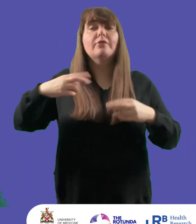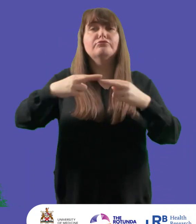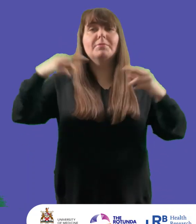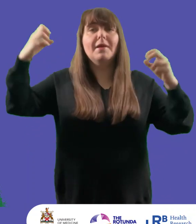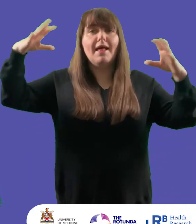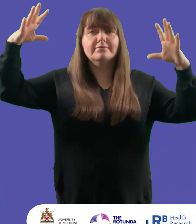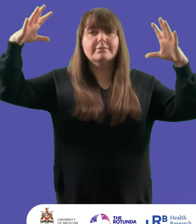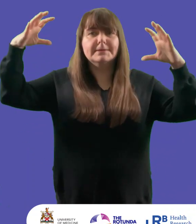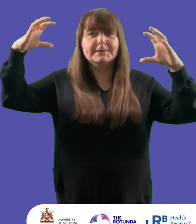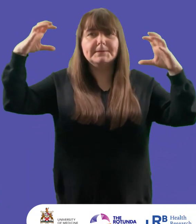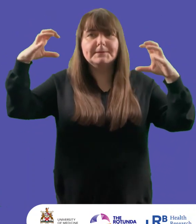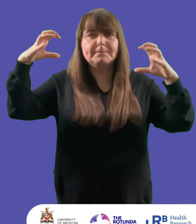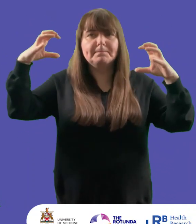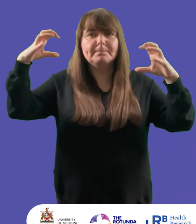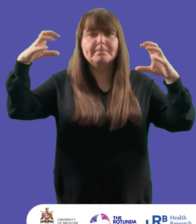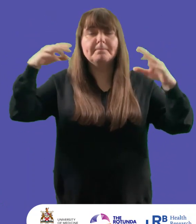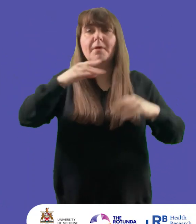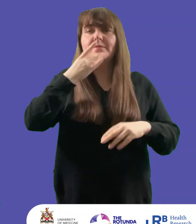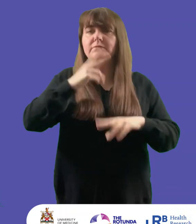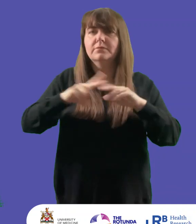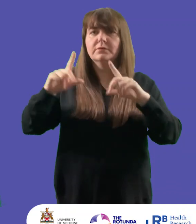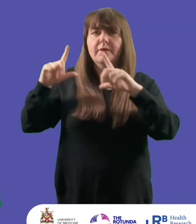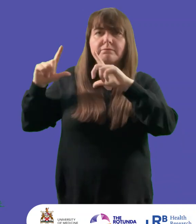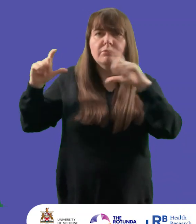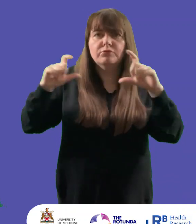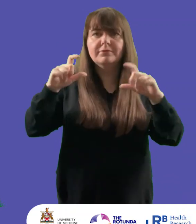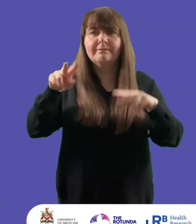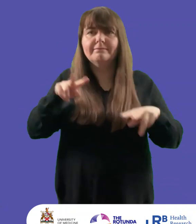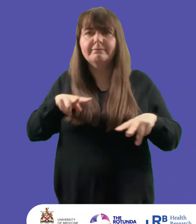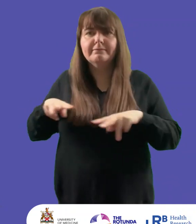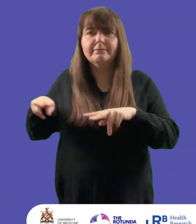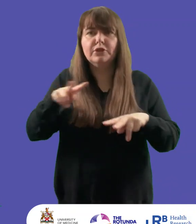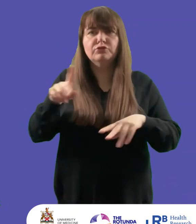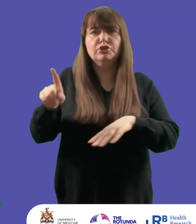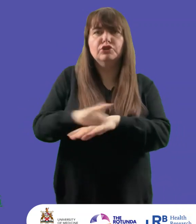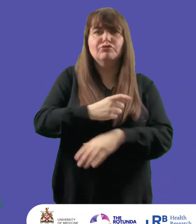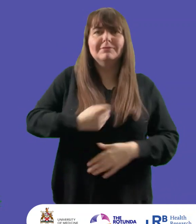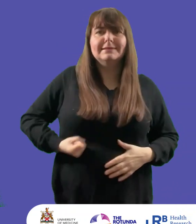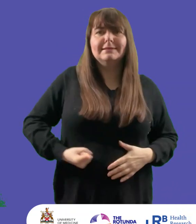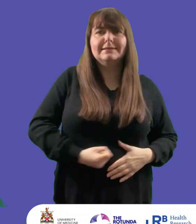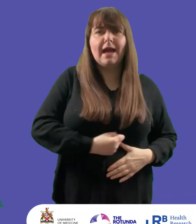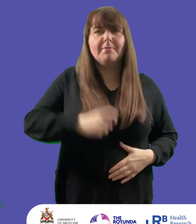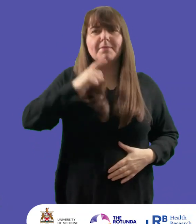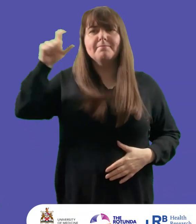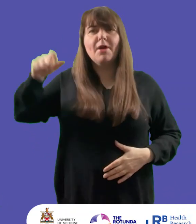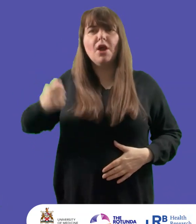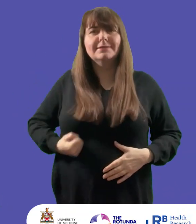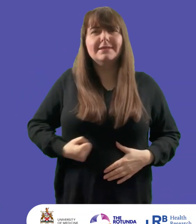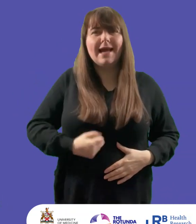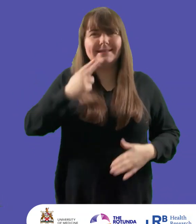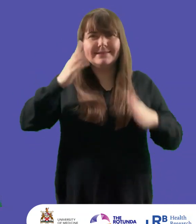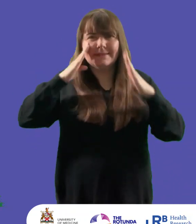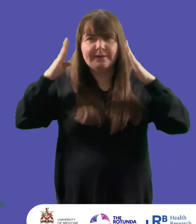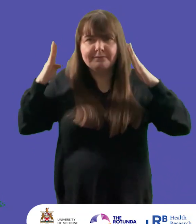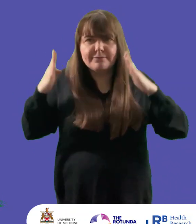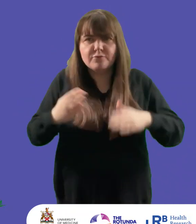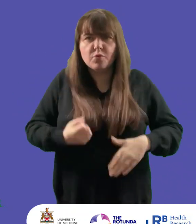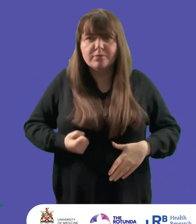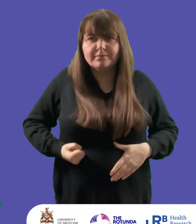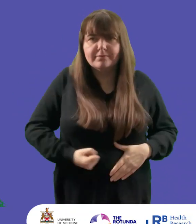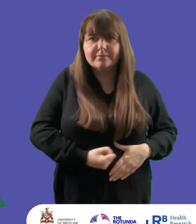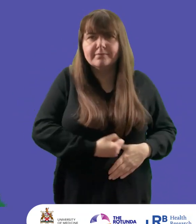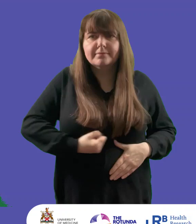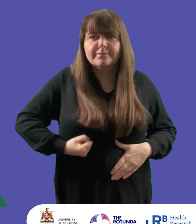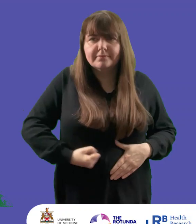have the lights in the room very dim. You are asked not to take videos or photos during the time of the scan. The person